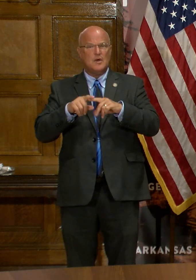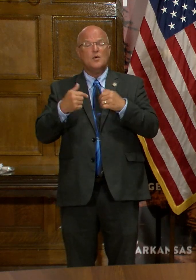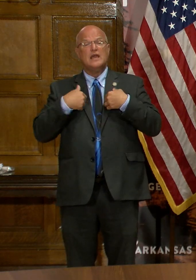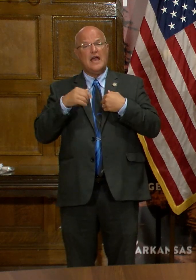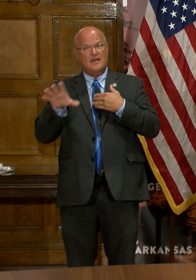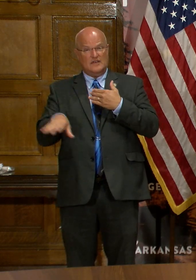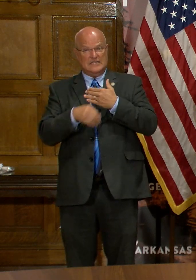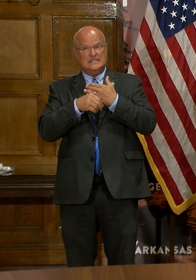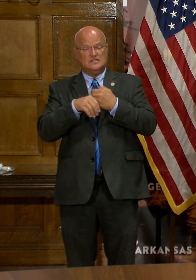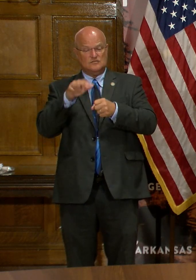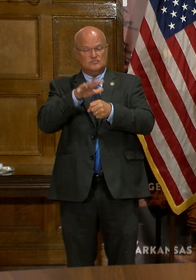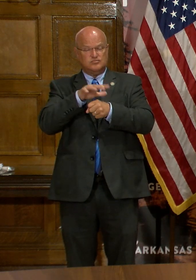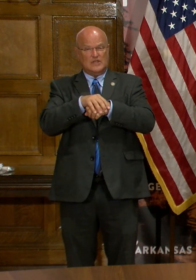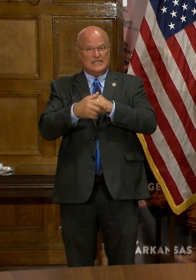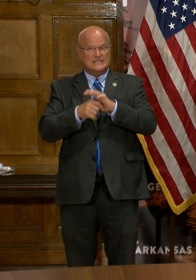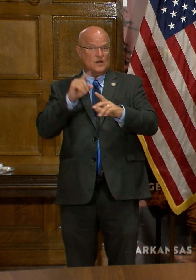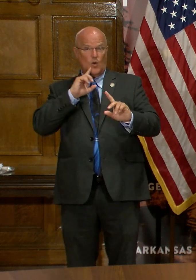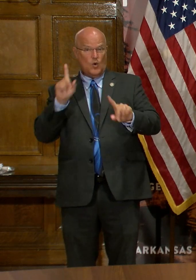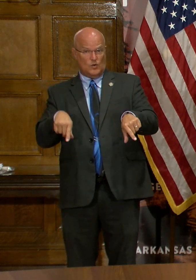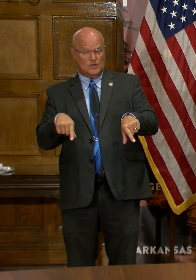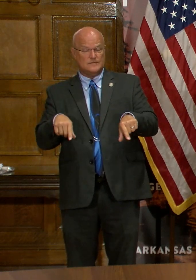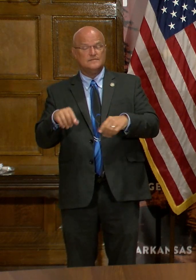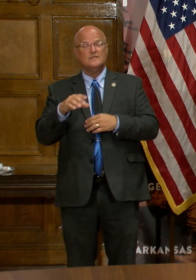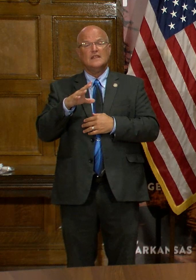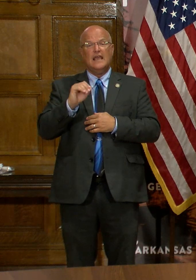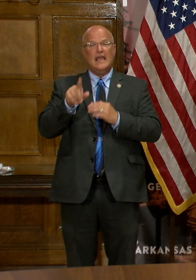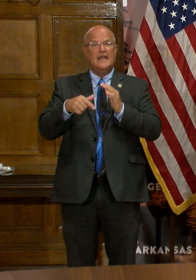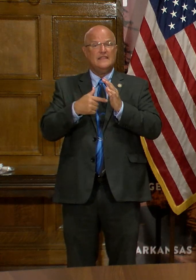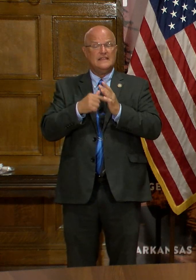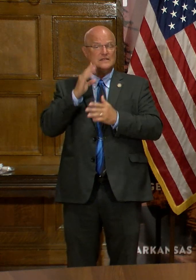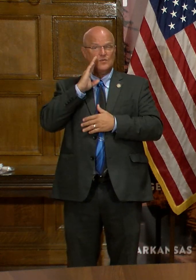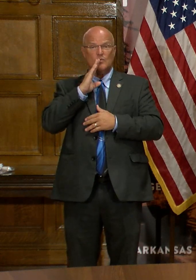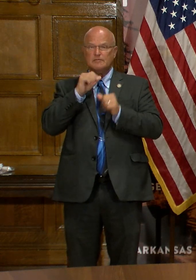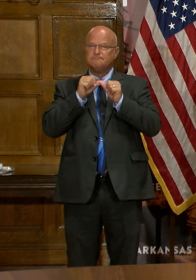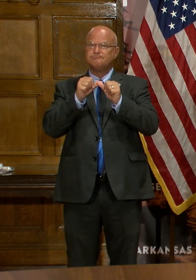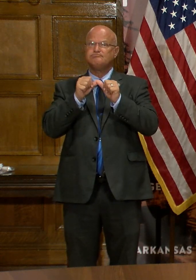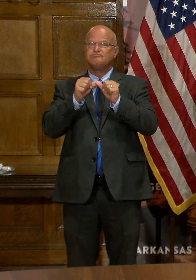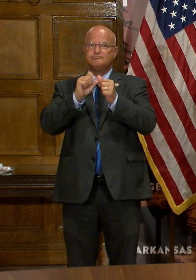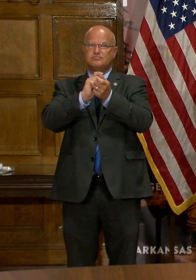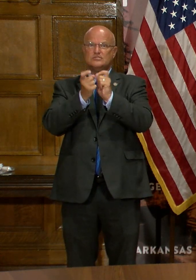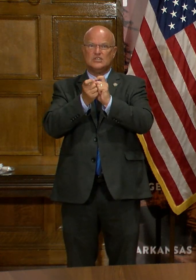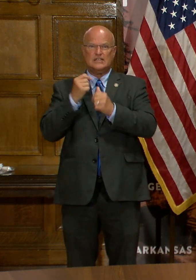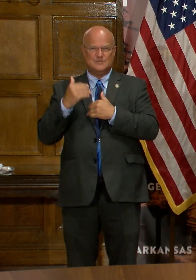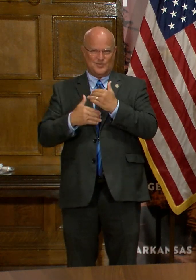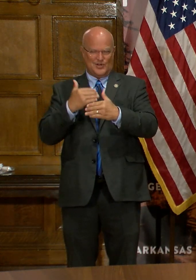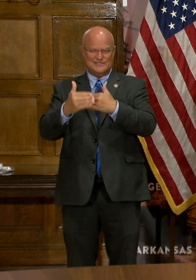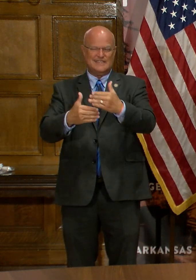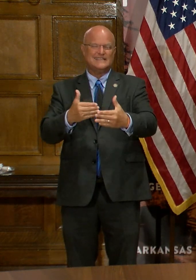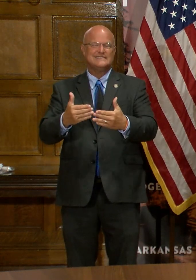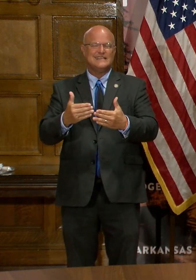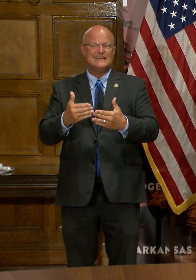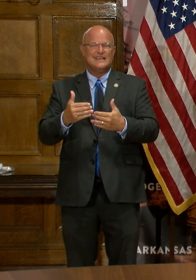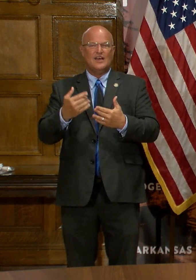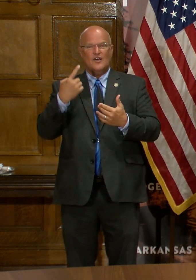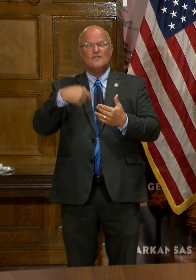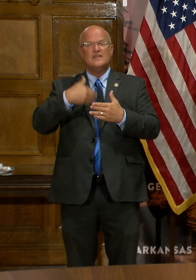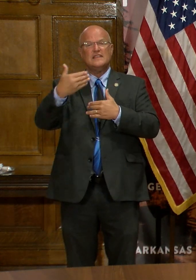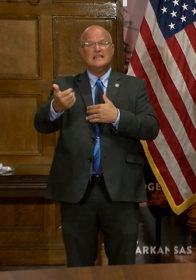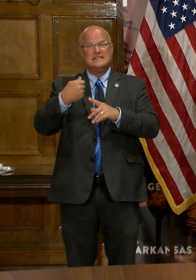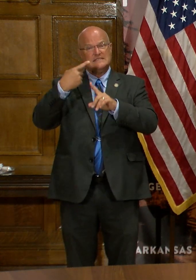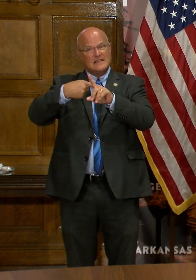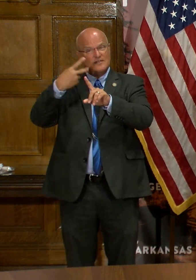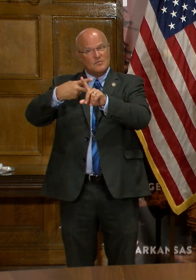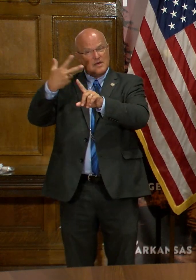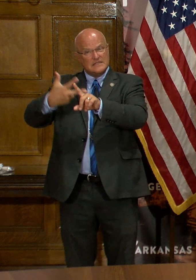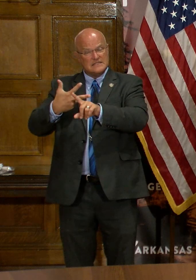have additional hand sanitizer ordered. And this is going to be an ongoing changing process for the next several